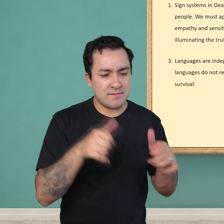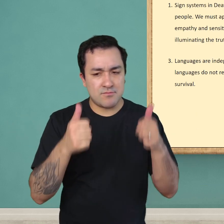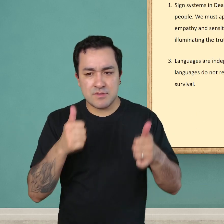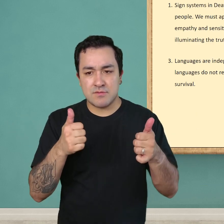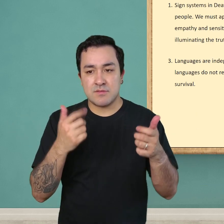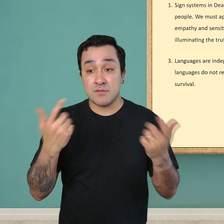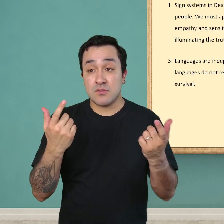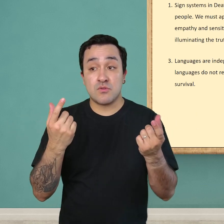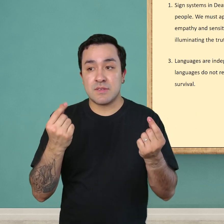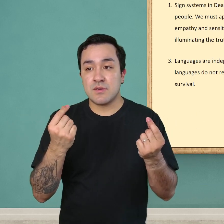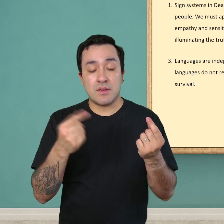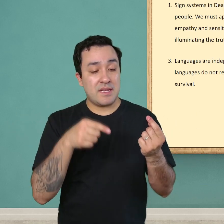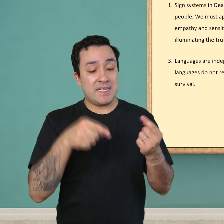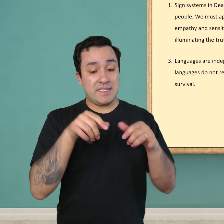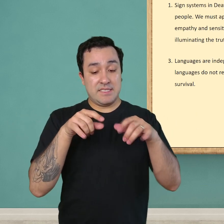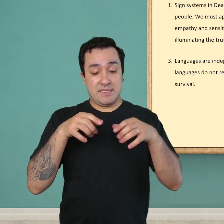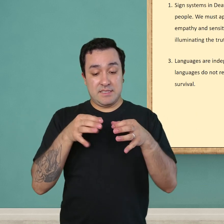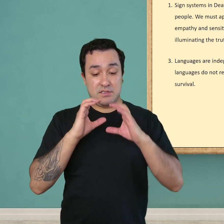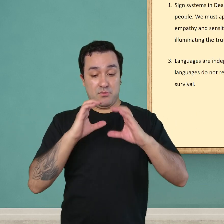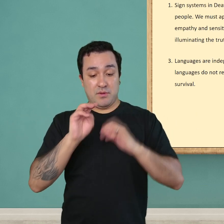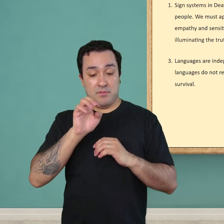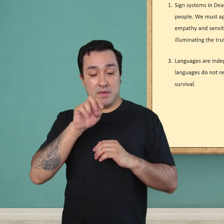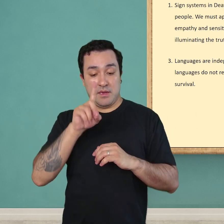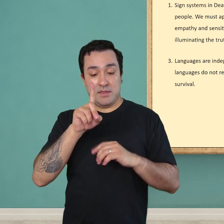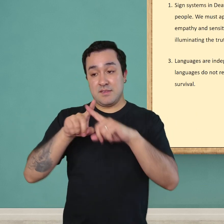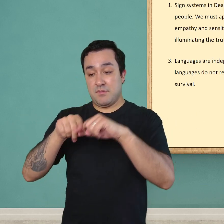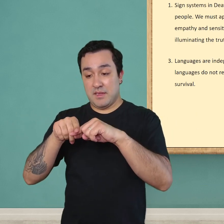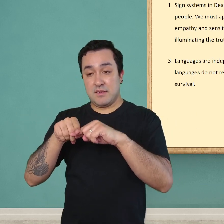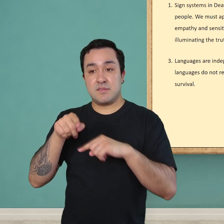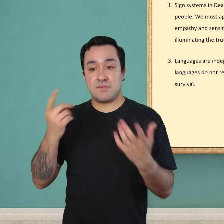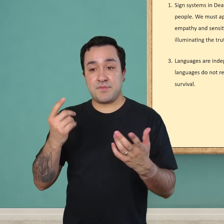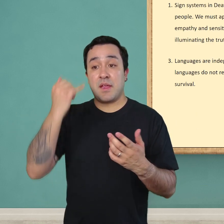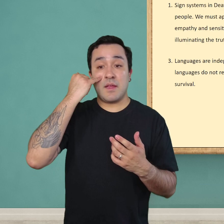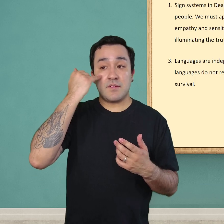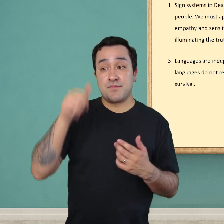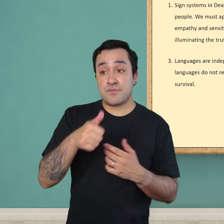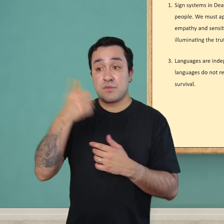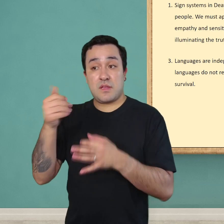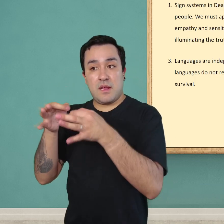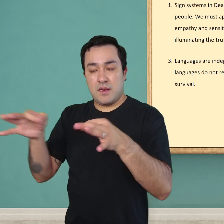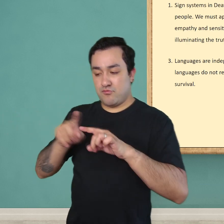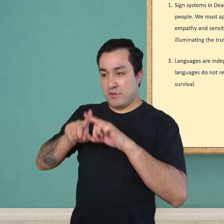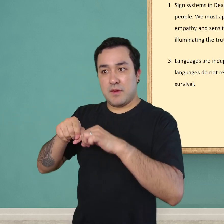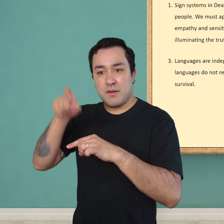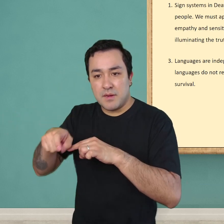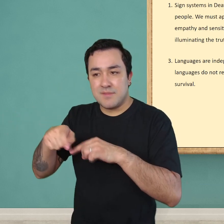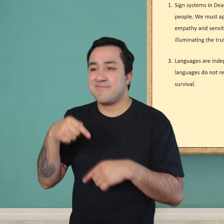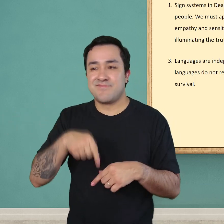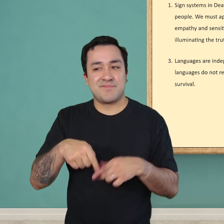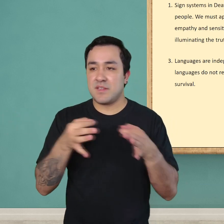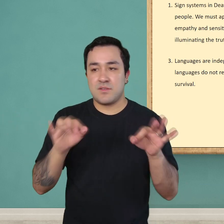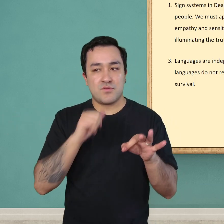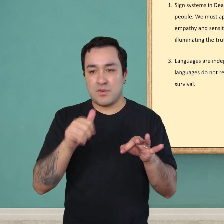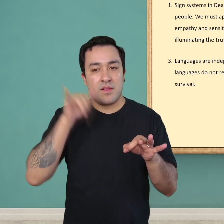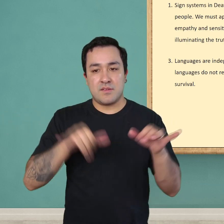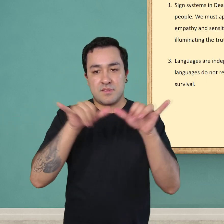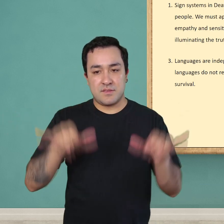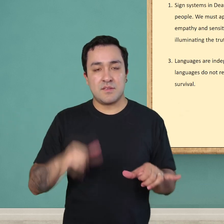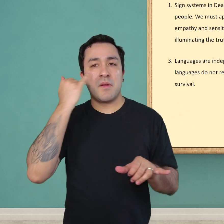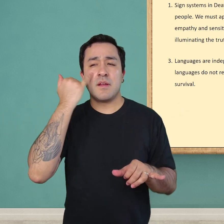language versus a system is its dependability. Languages are independent. If all other languages disappeared except for that one,